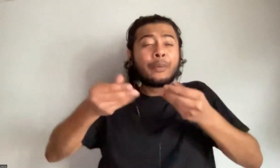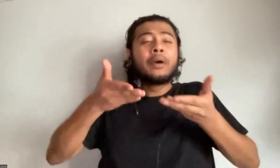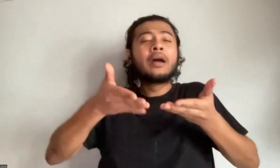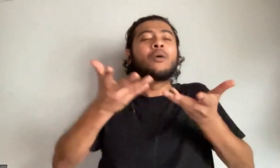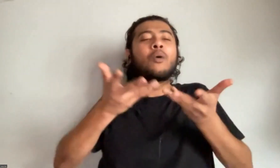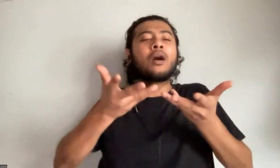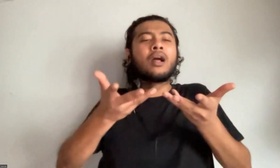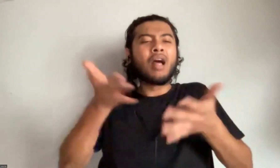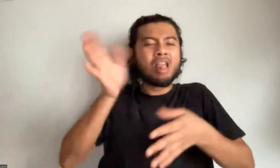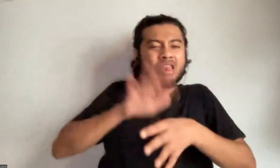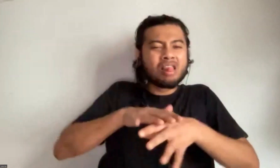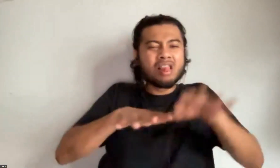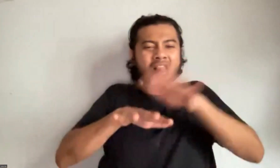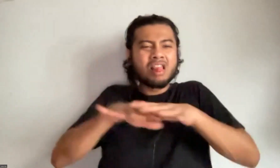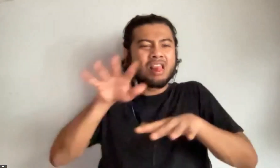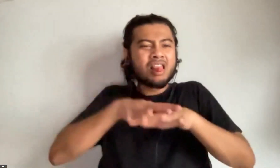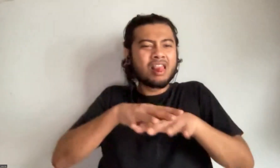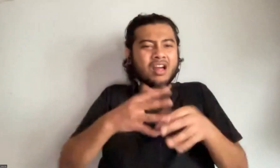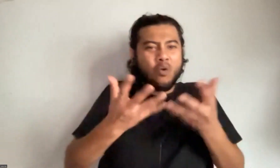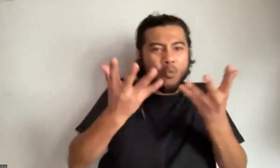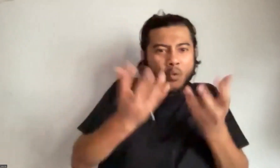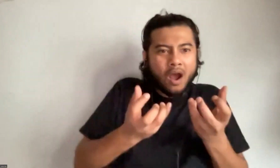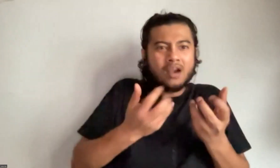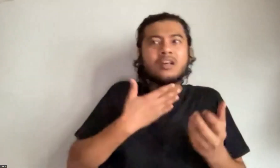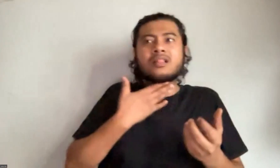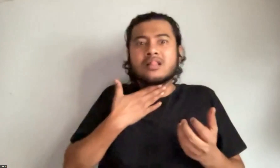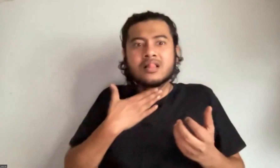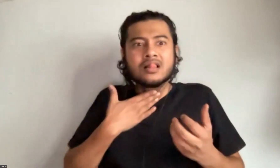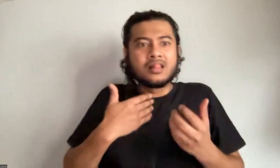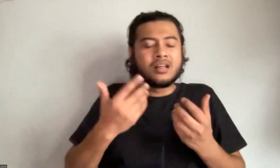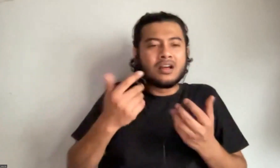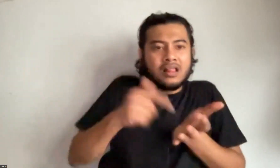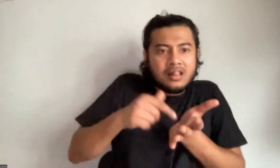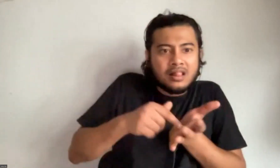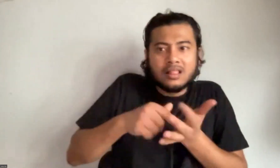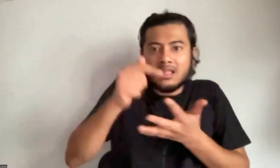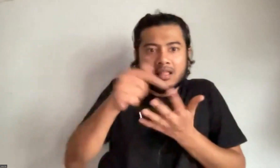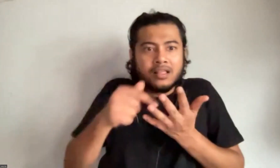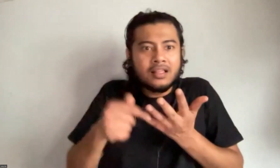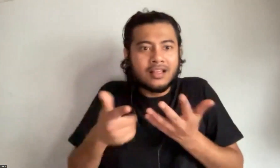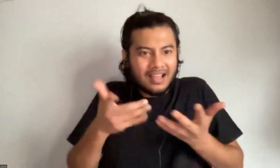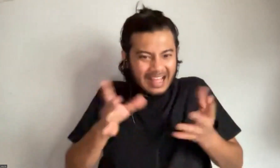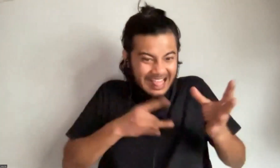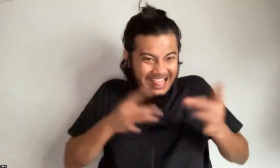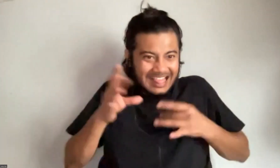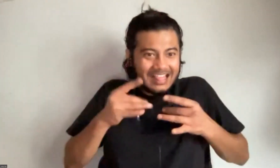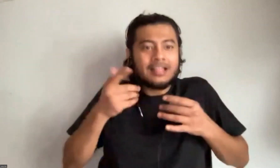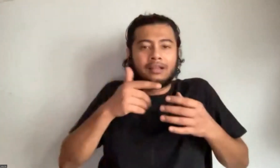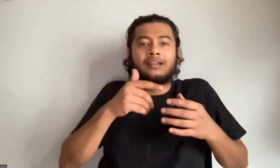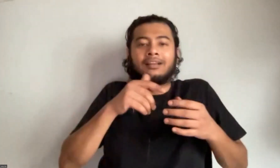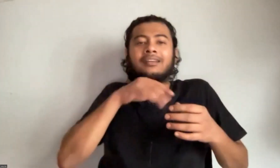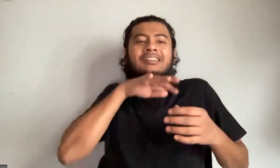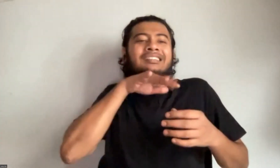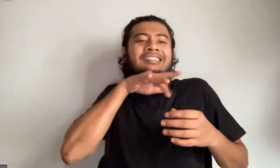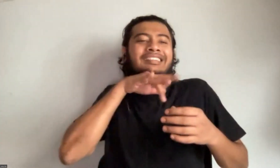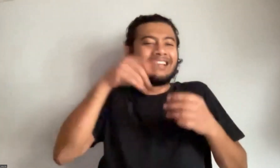time you will start remembering Krishna all the time. Then you will be able